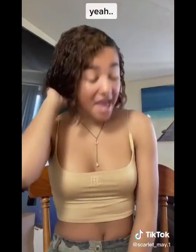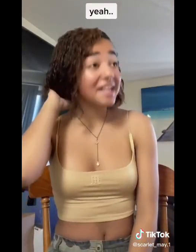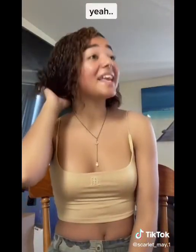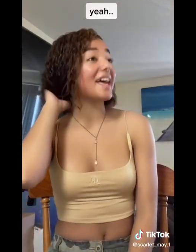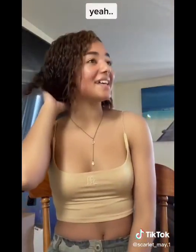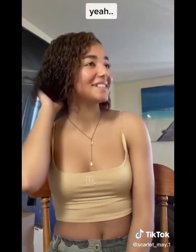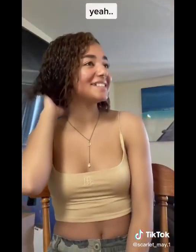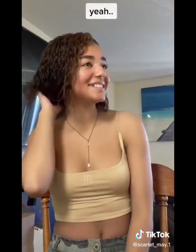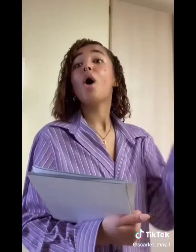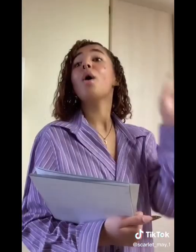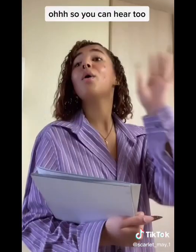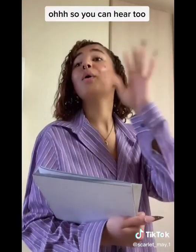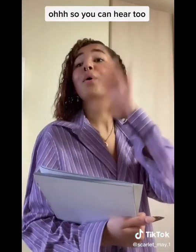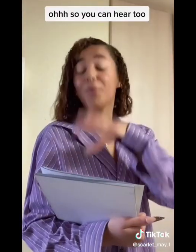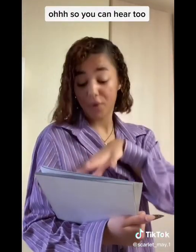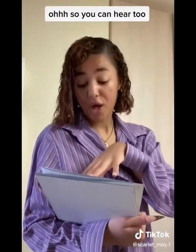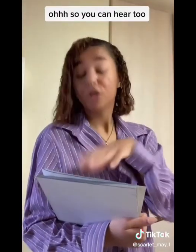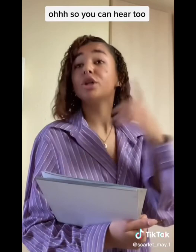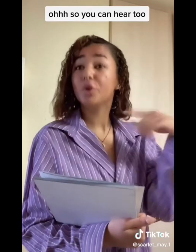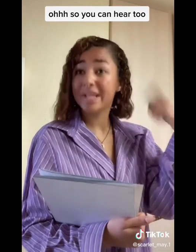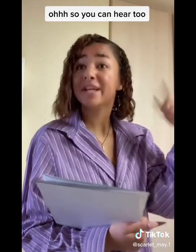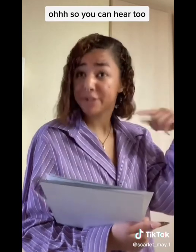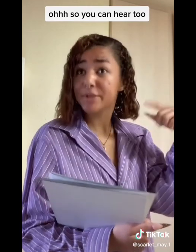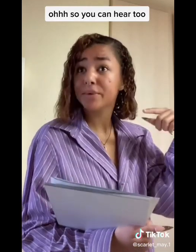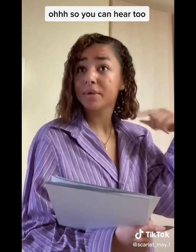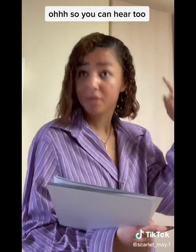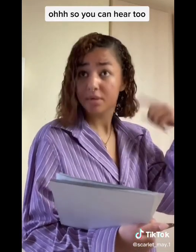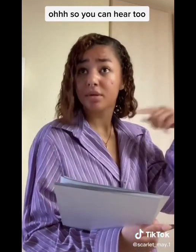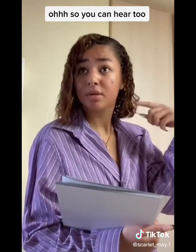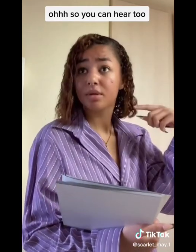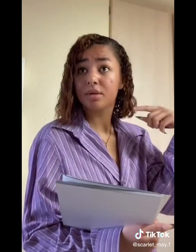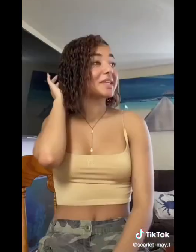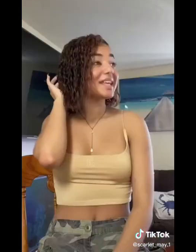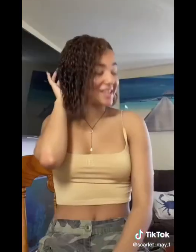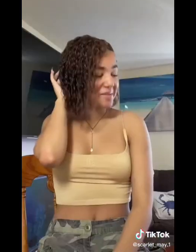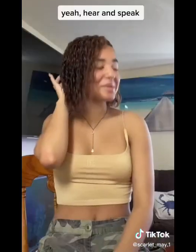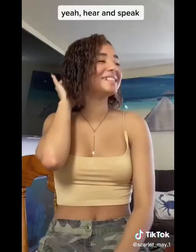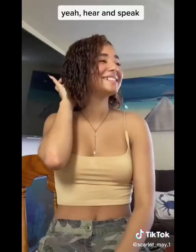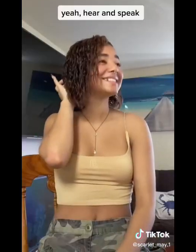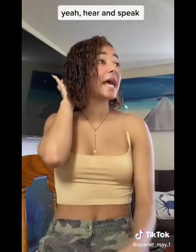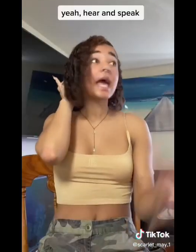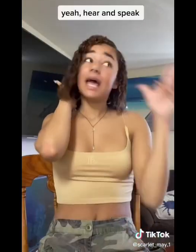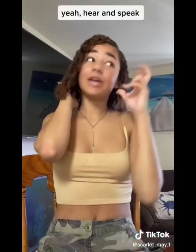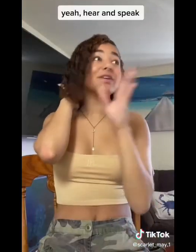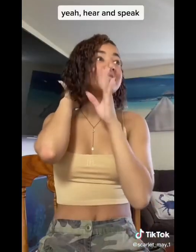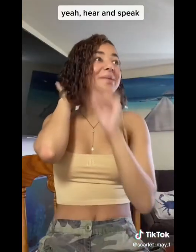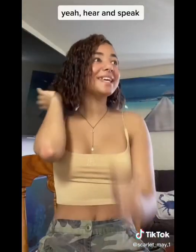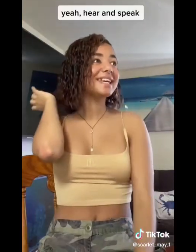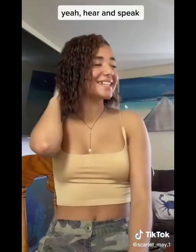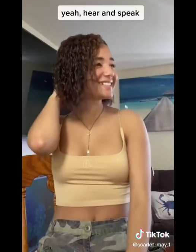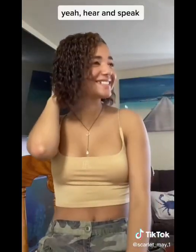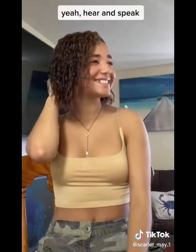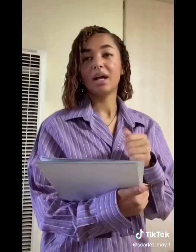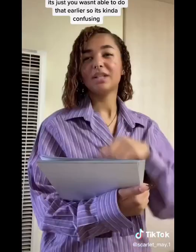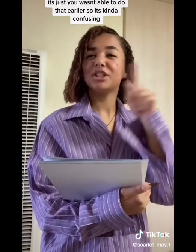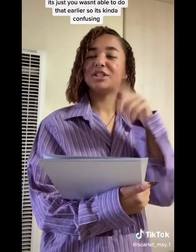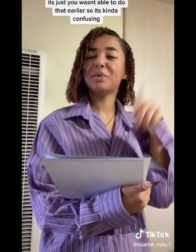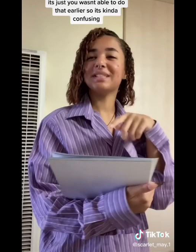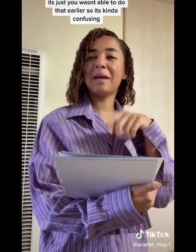Yeah. Oh, so you can hear too? Yep. Hear and speak. It's just you wasn't able to do